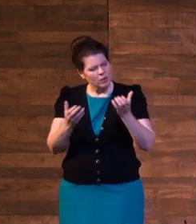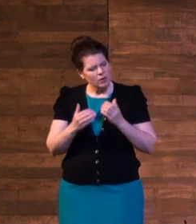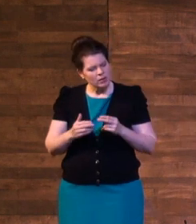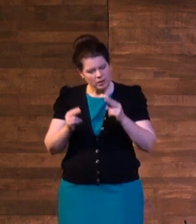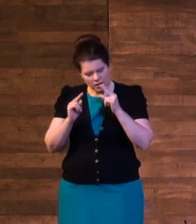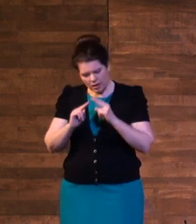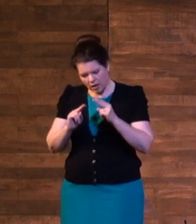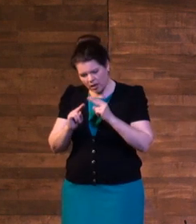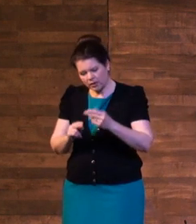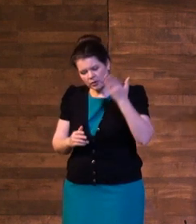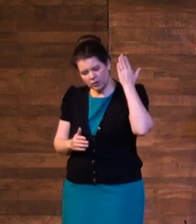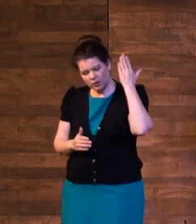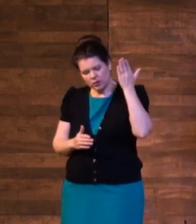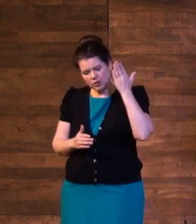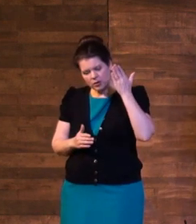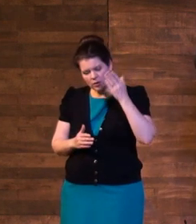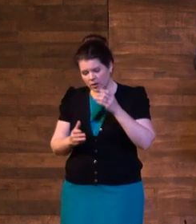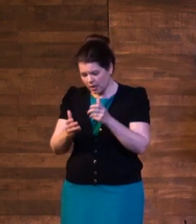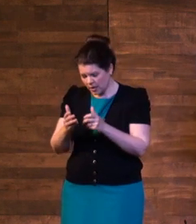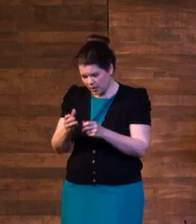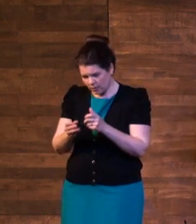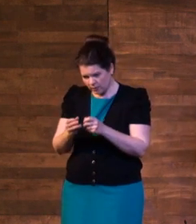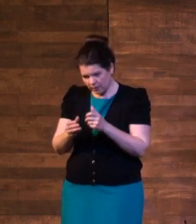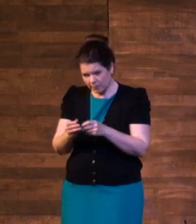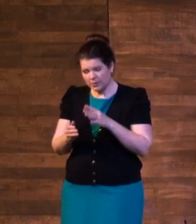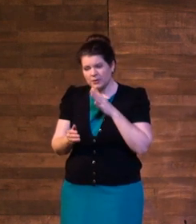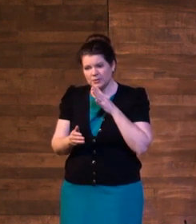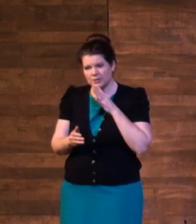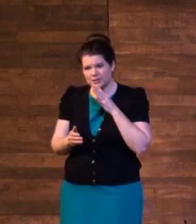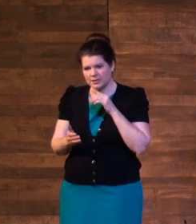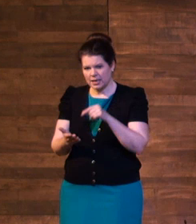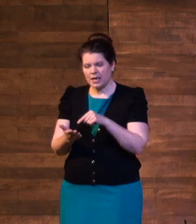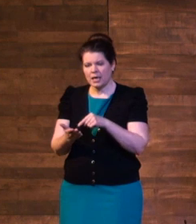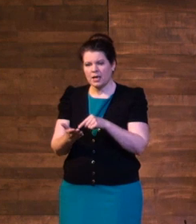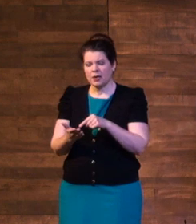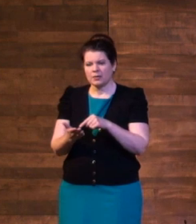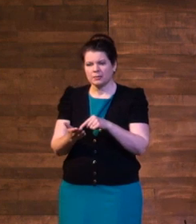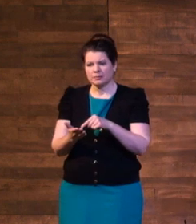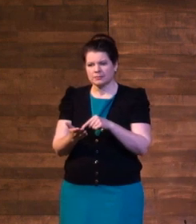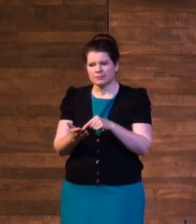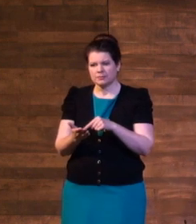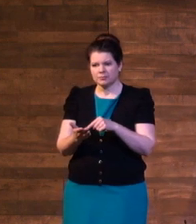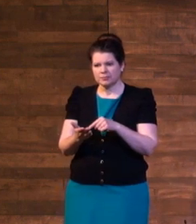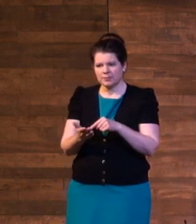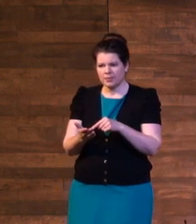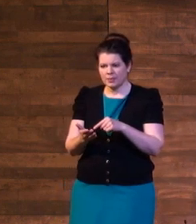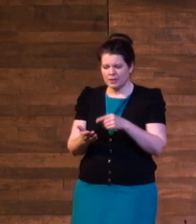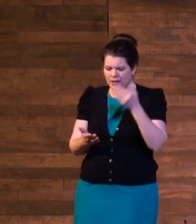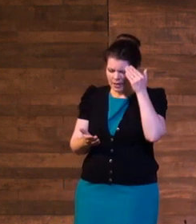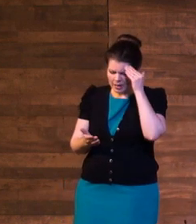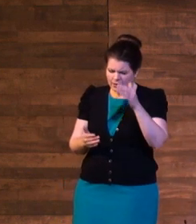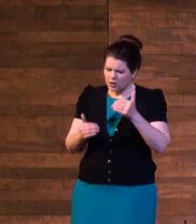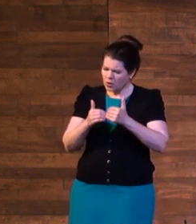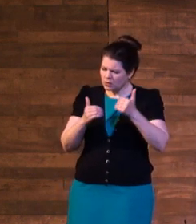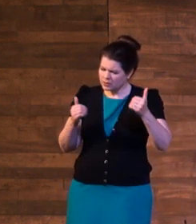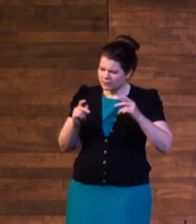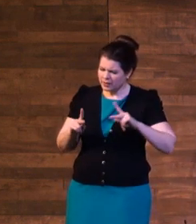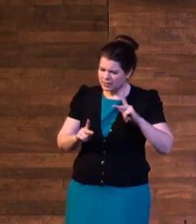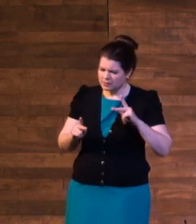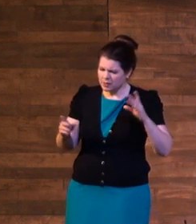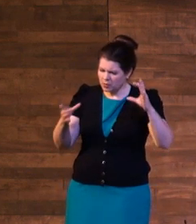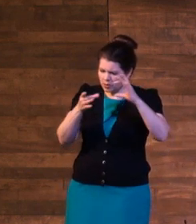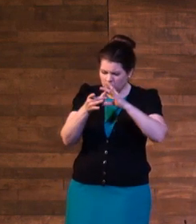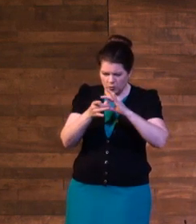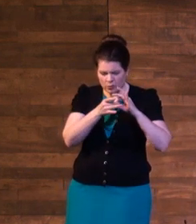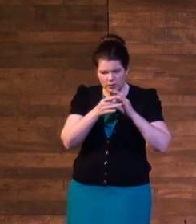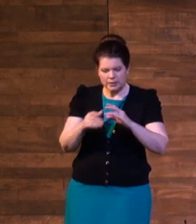to honor you with what I post or what I comment with. I'm not smart enough to know what divides people and what brings people together. When you